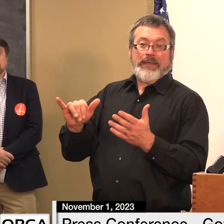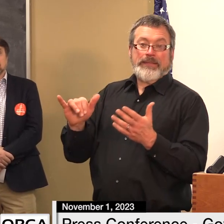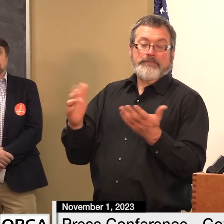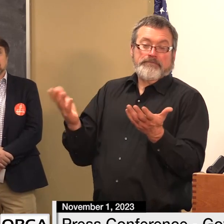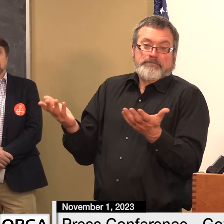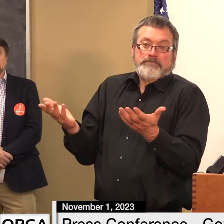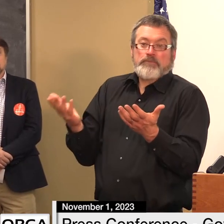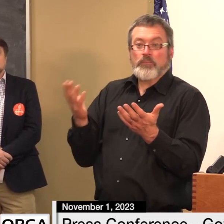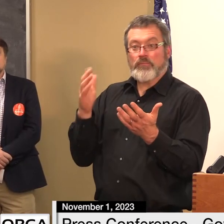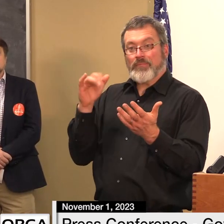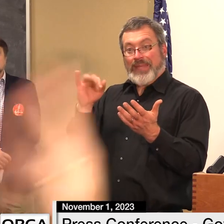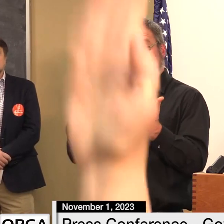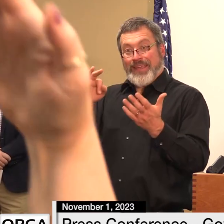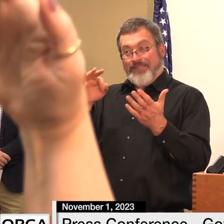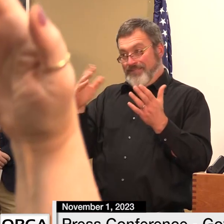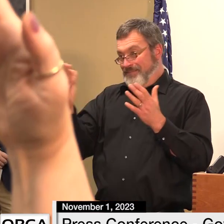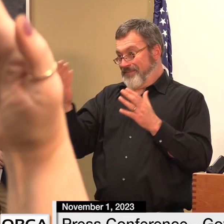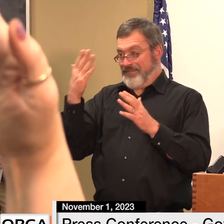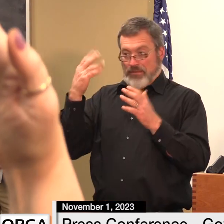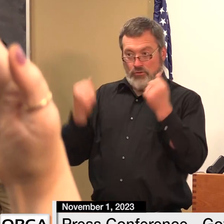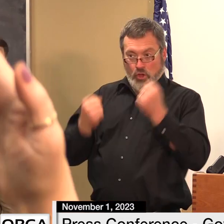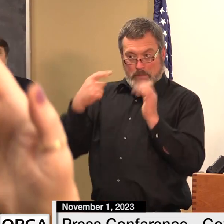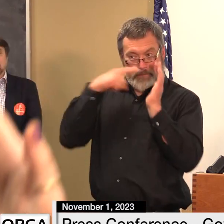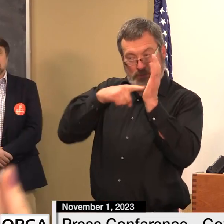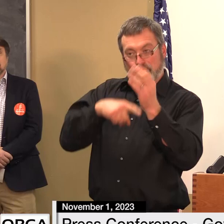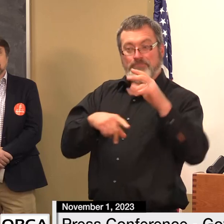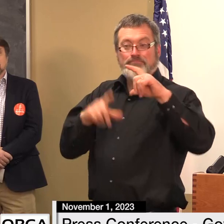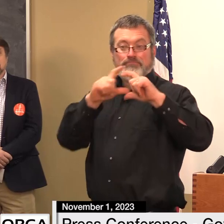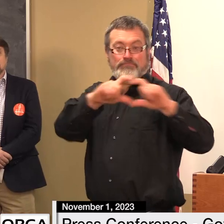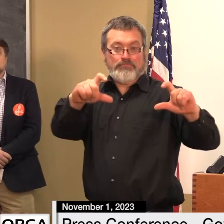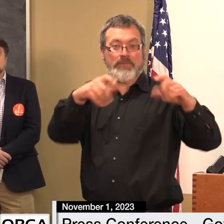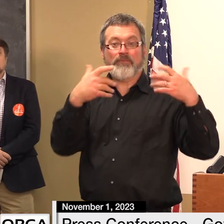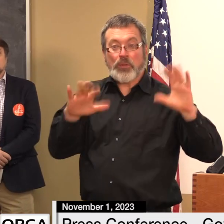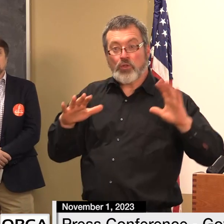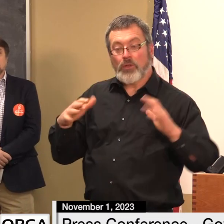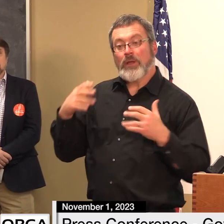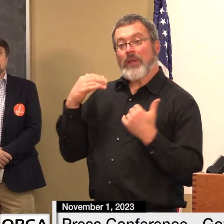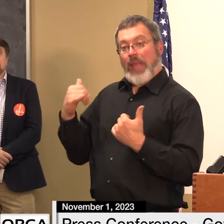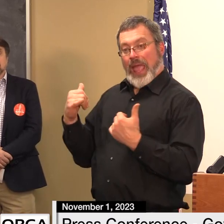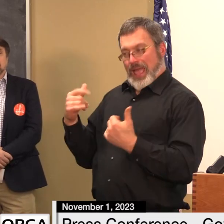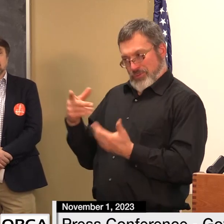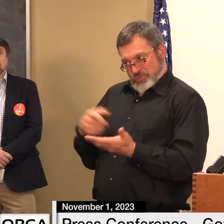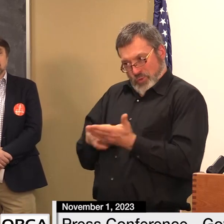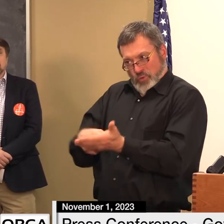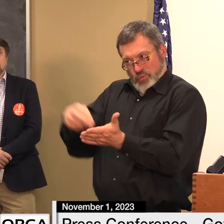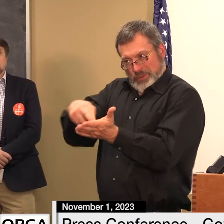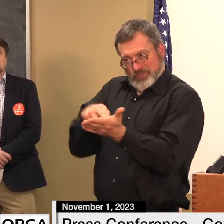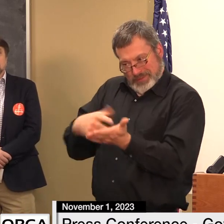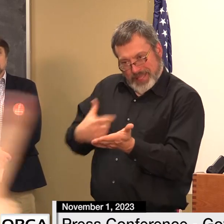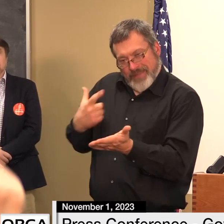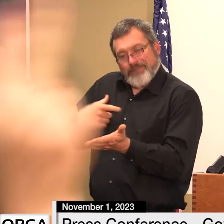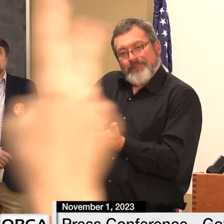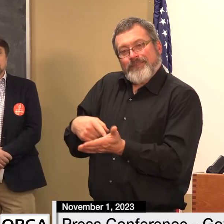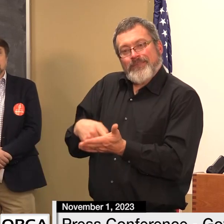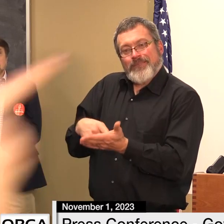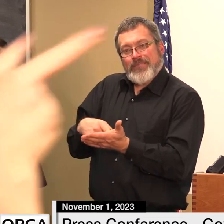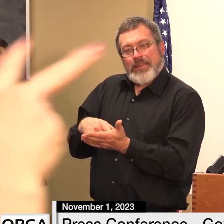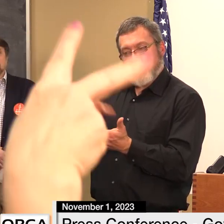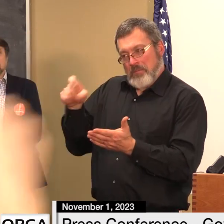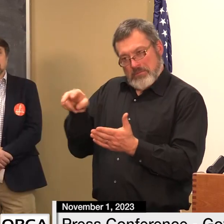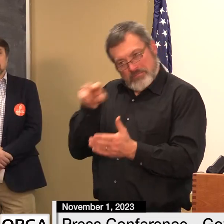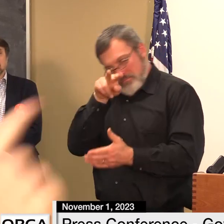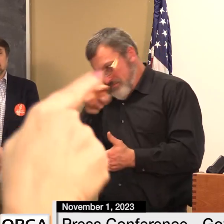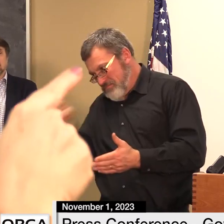if you have a inspection sticker, then you're registered. So you don't have to look for the